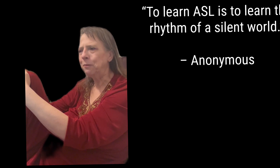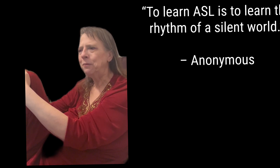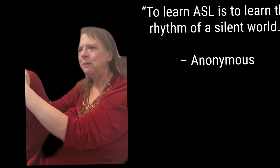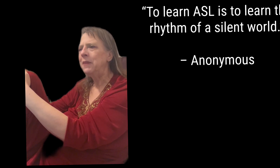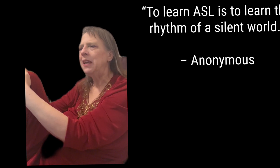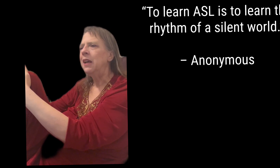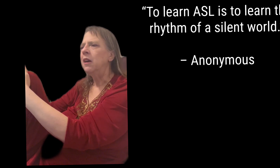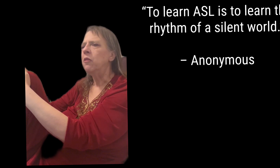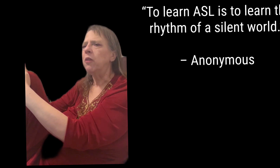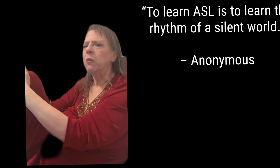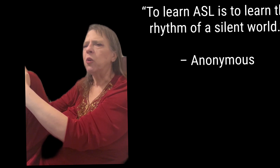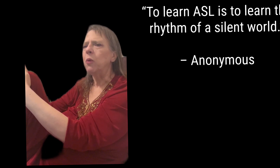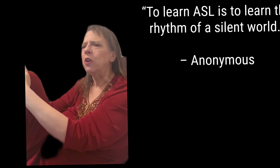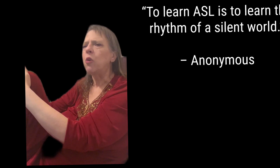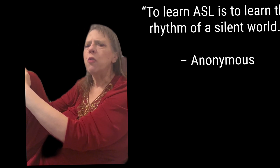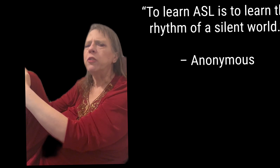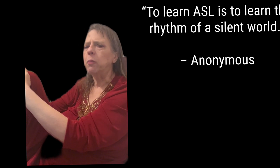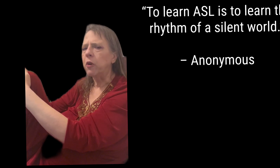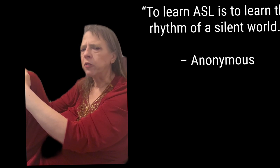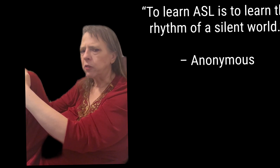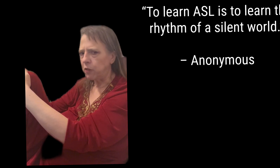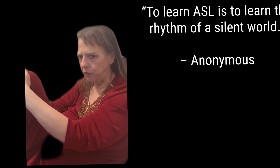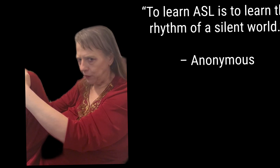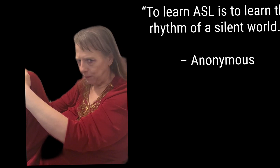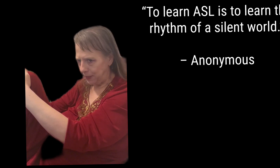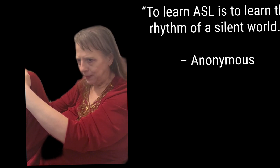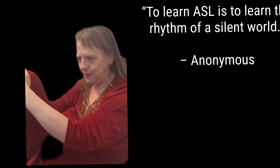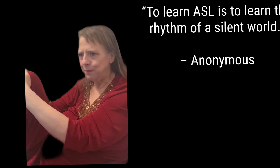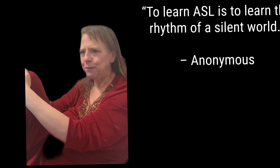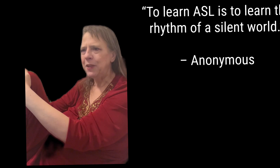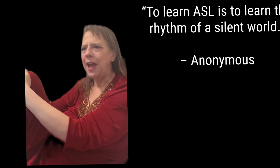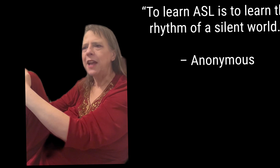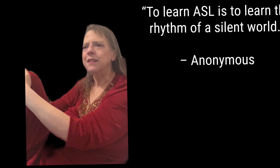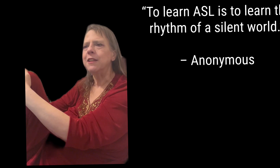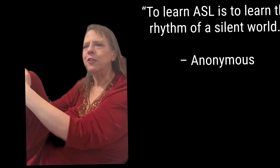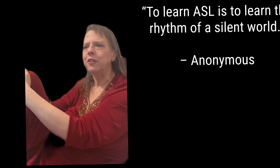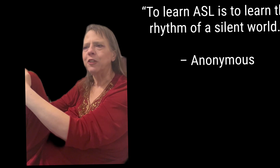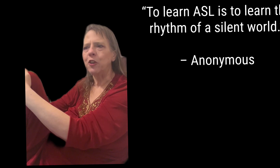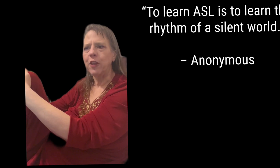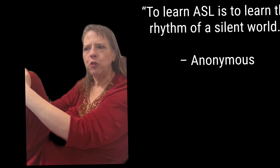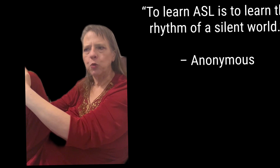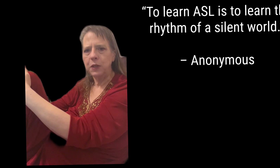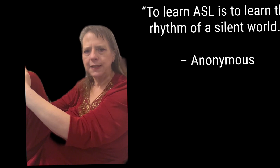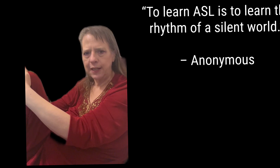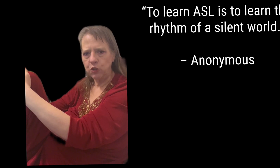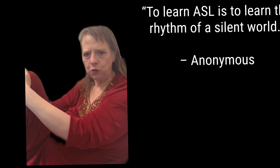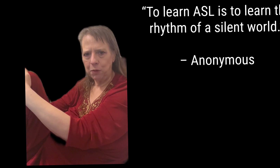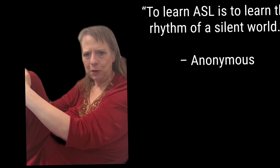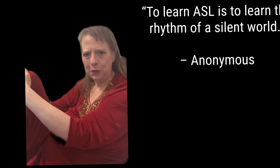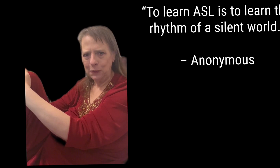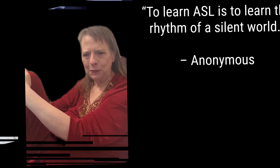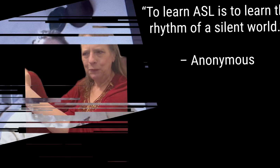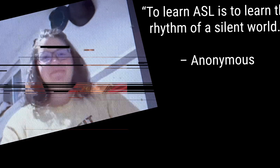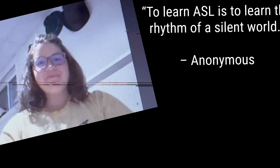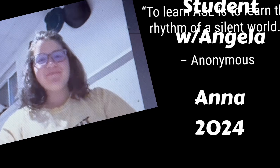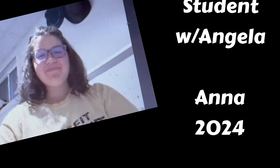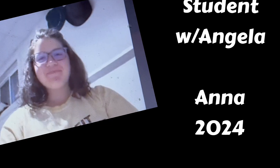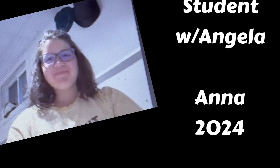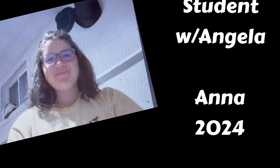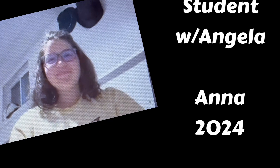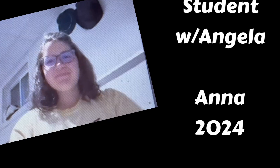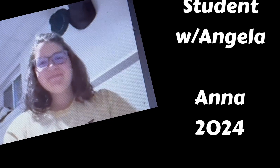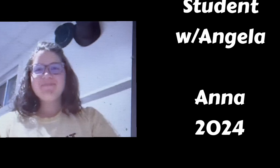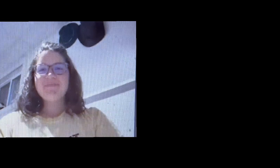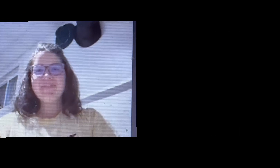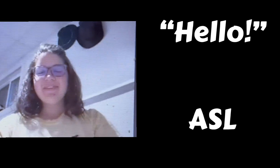Yeah. From career growth to personal fulfillment, ASL is a skill that truly sets you apart. Hi, this is one